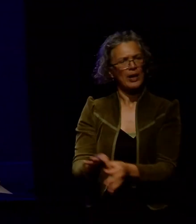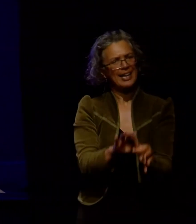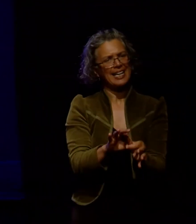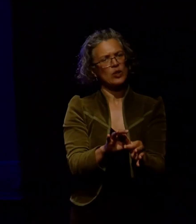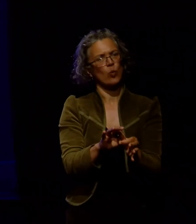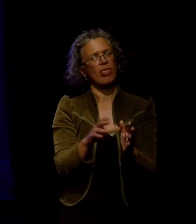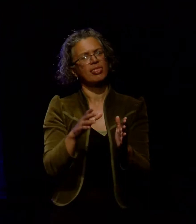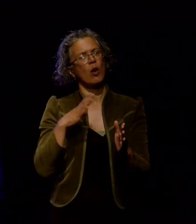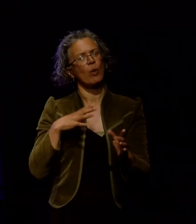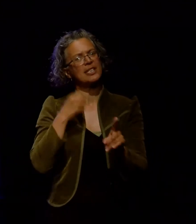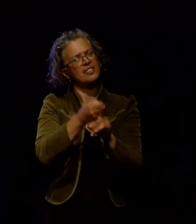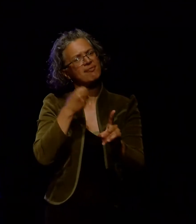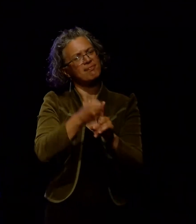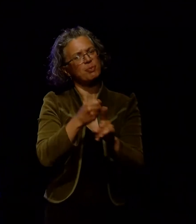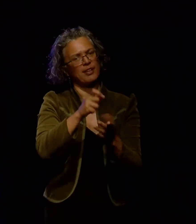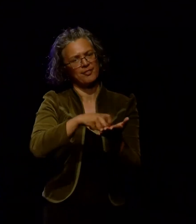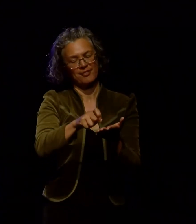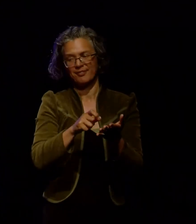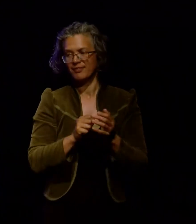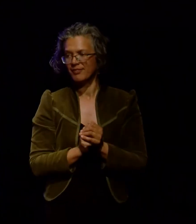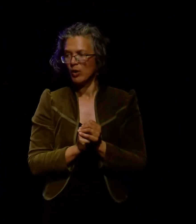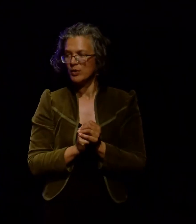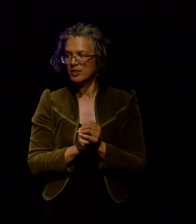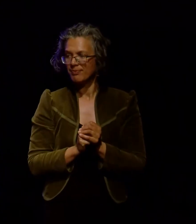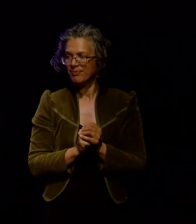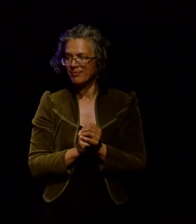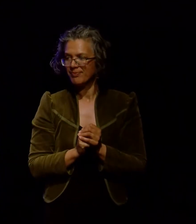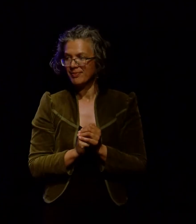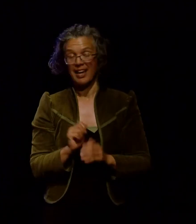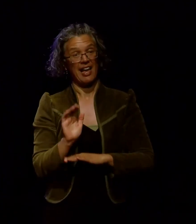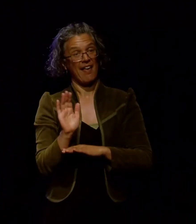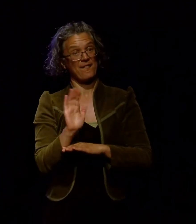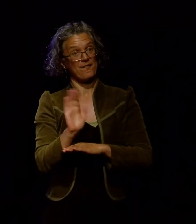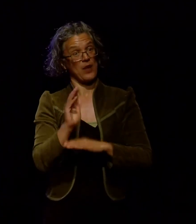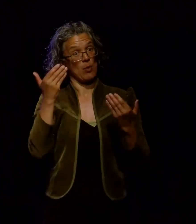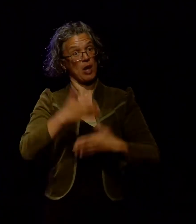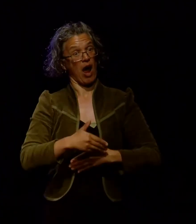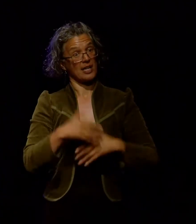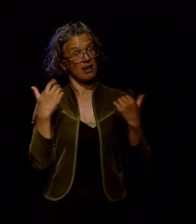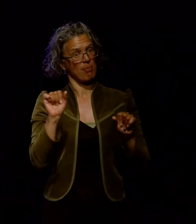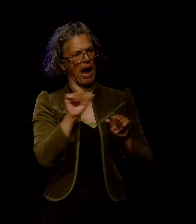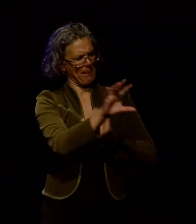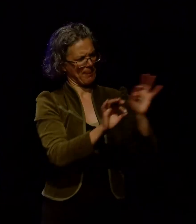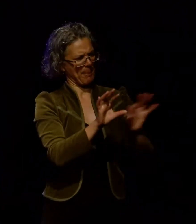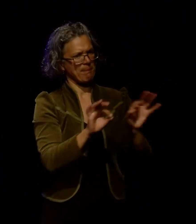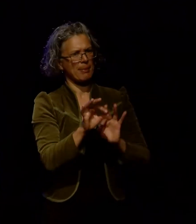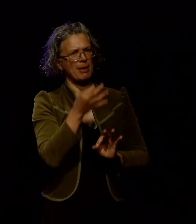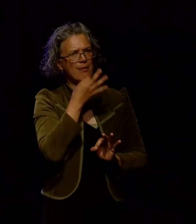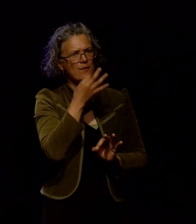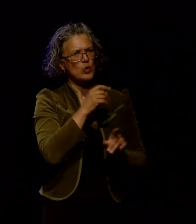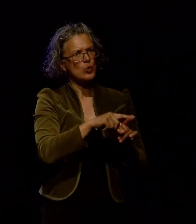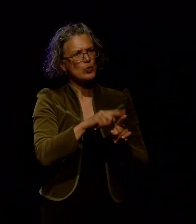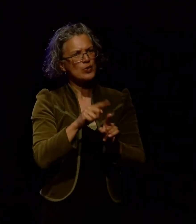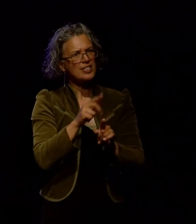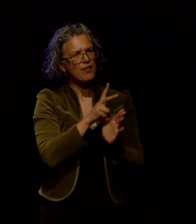Well, the Big Bike Film Night, a festival showcasing, you guessed it, all things bikes, selected several of them to screen over this